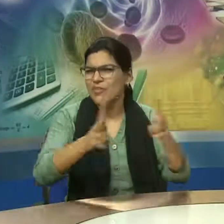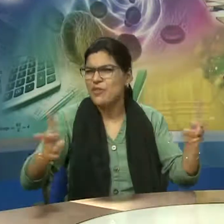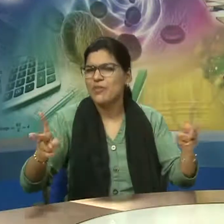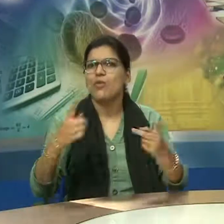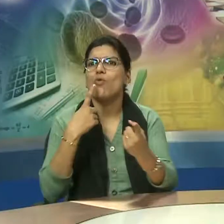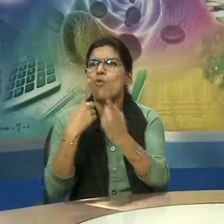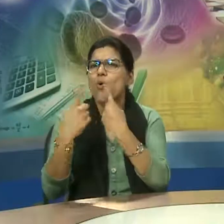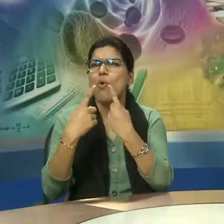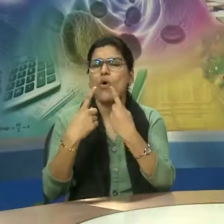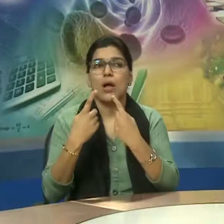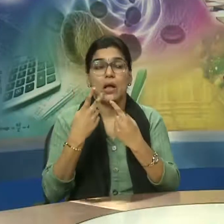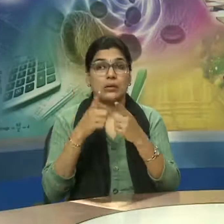because